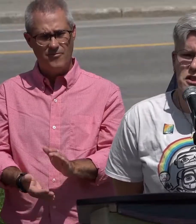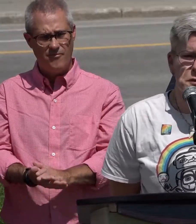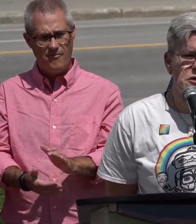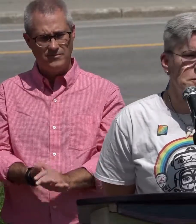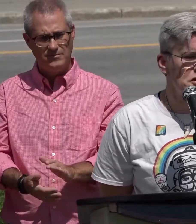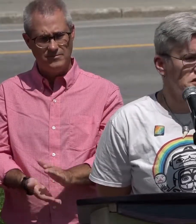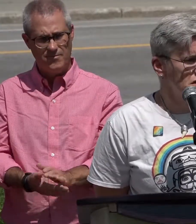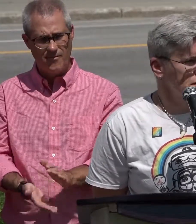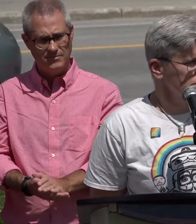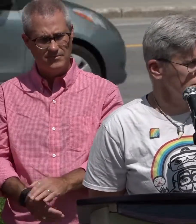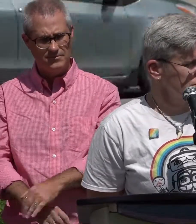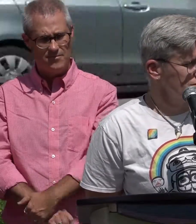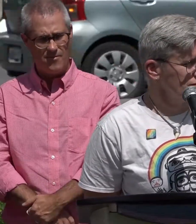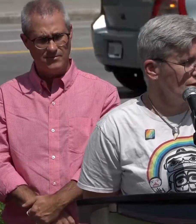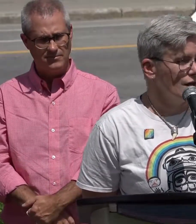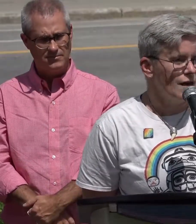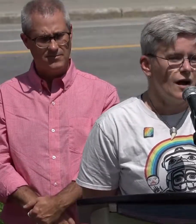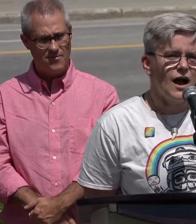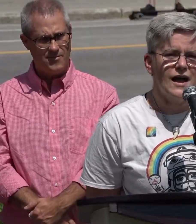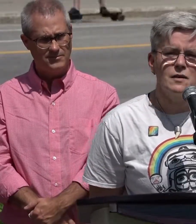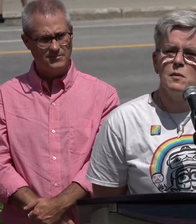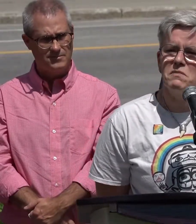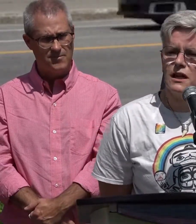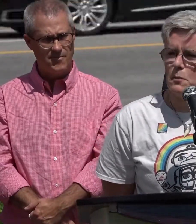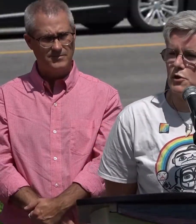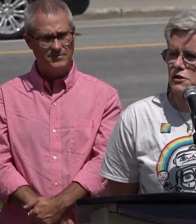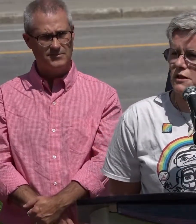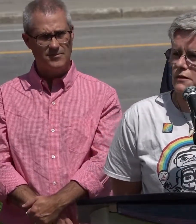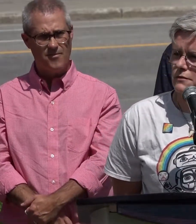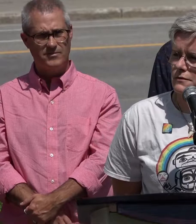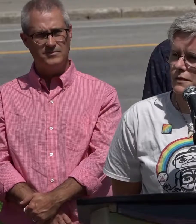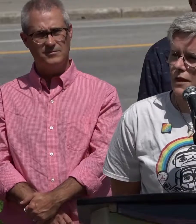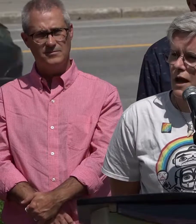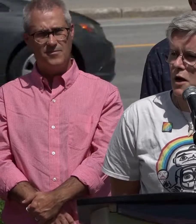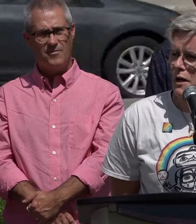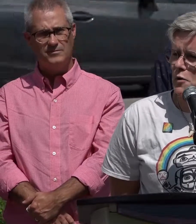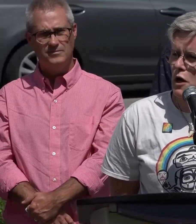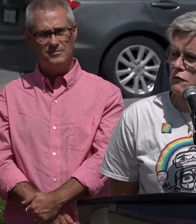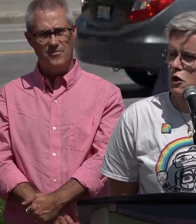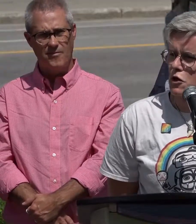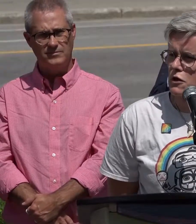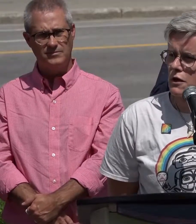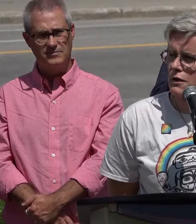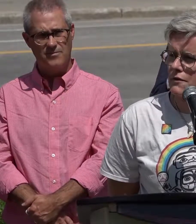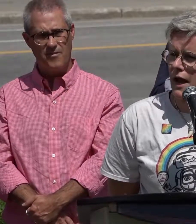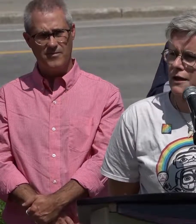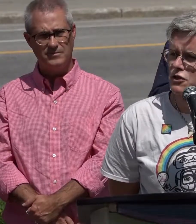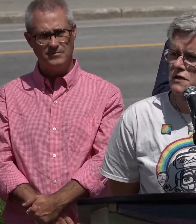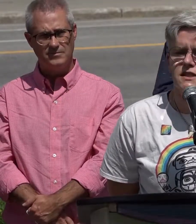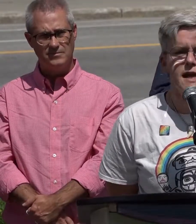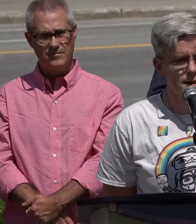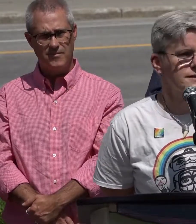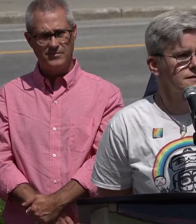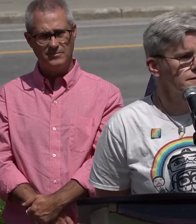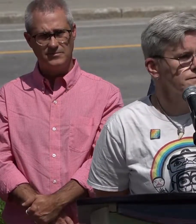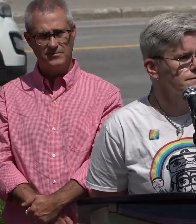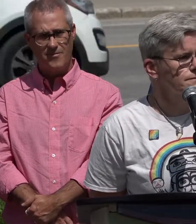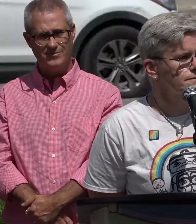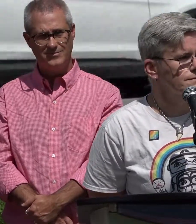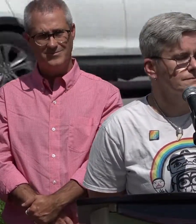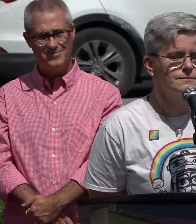As a two-spirit person, I am a middle person. Am I a boy or a girl? The answer is